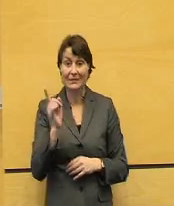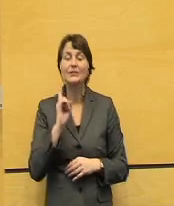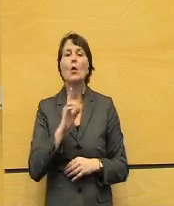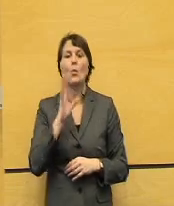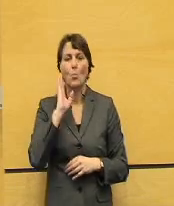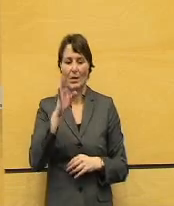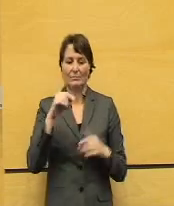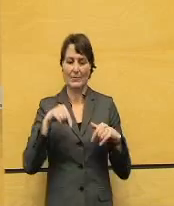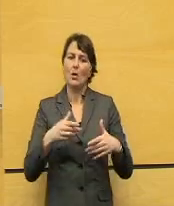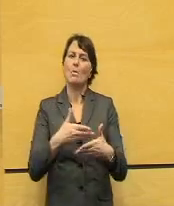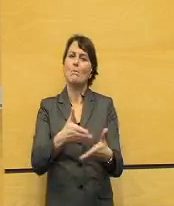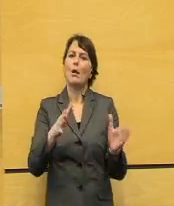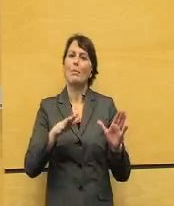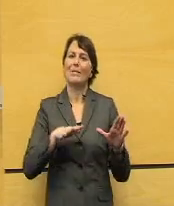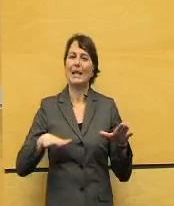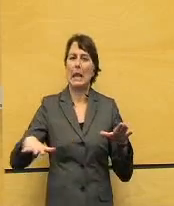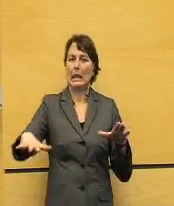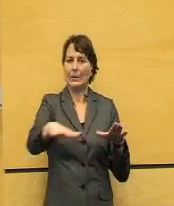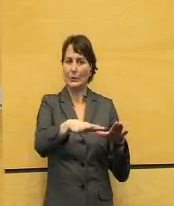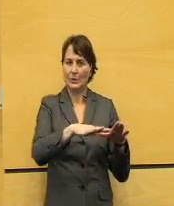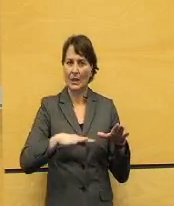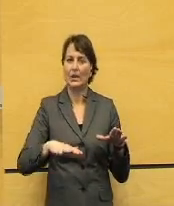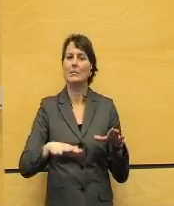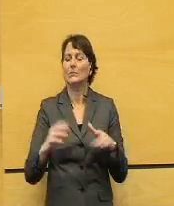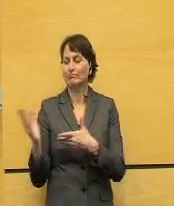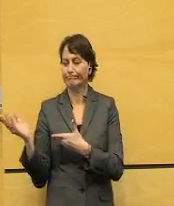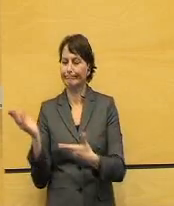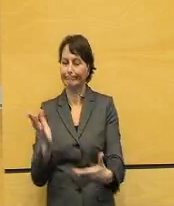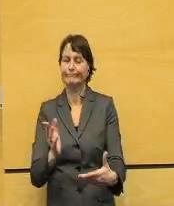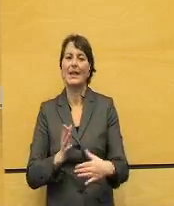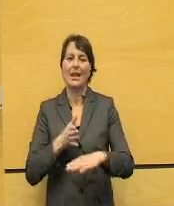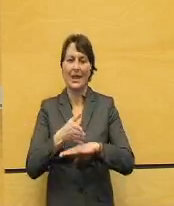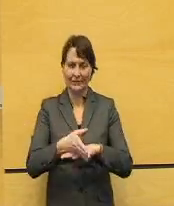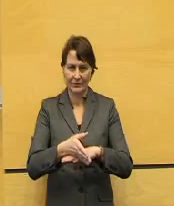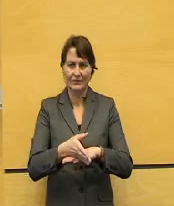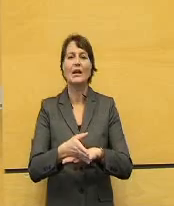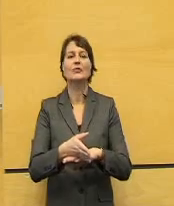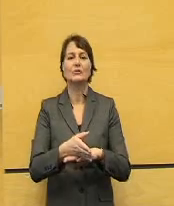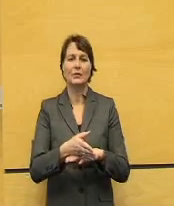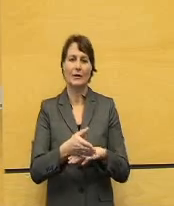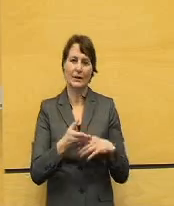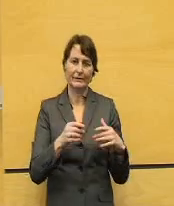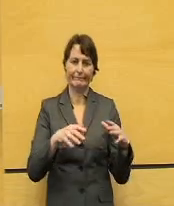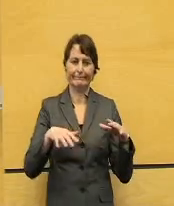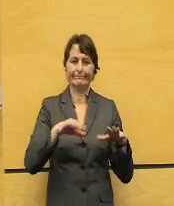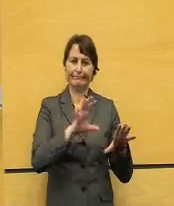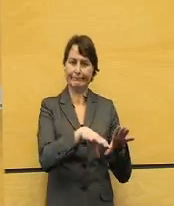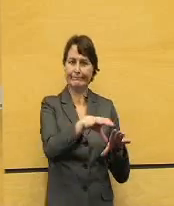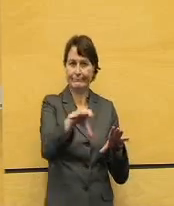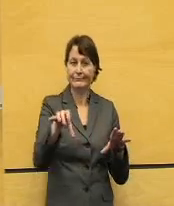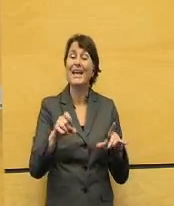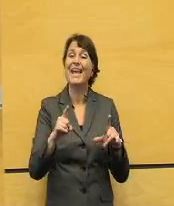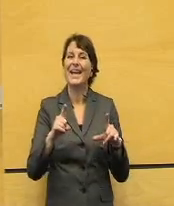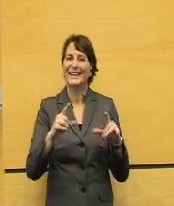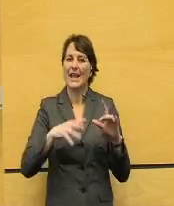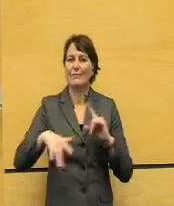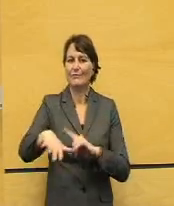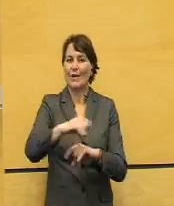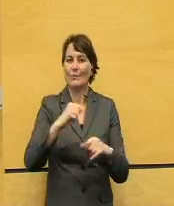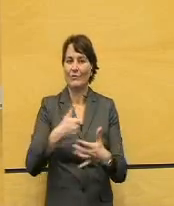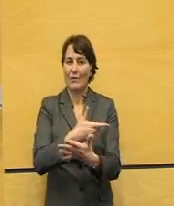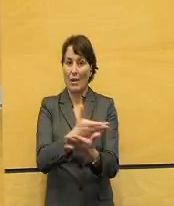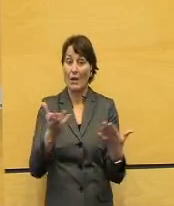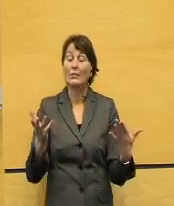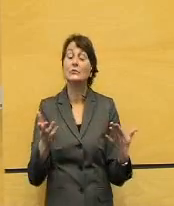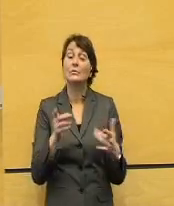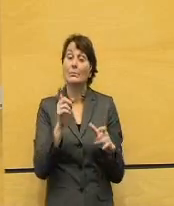renovating public areas to provide accessible facilities and environment for all, such as